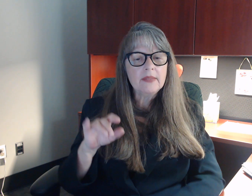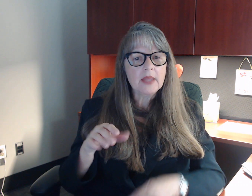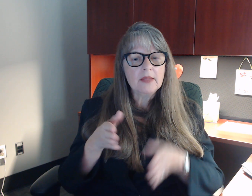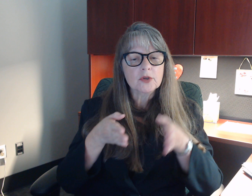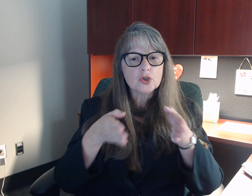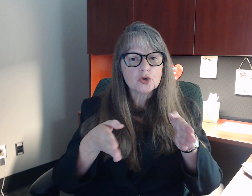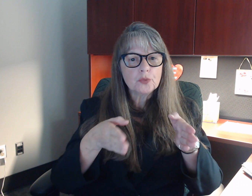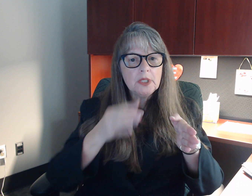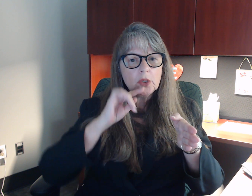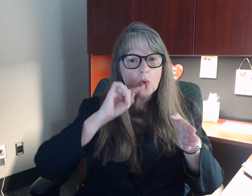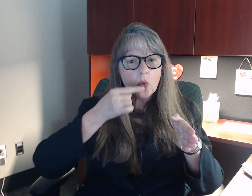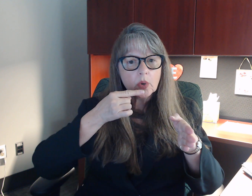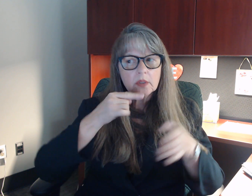And the street corn.